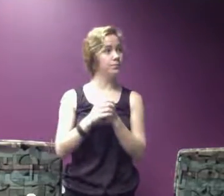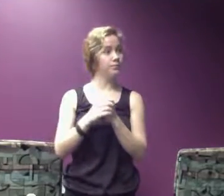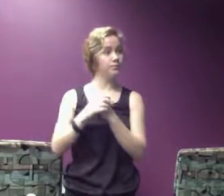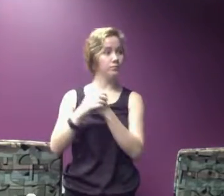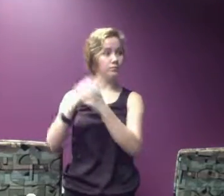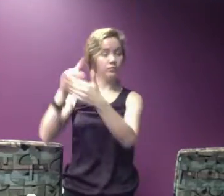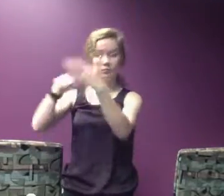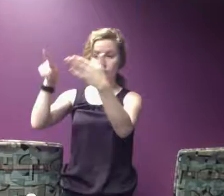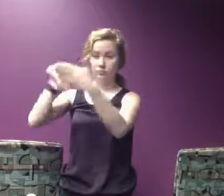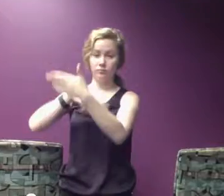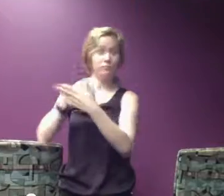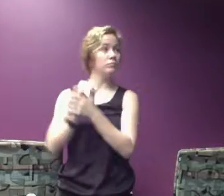So the 2's are going to cancel.